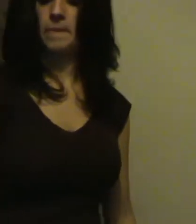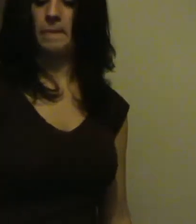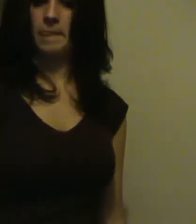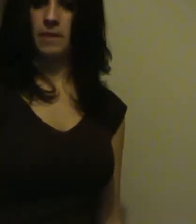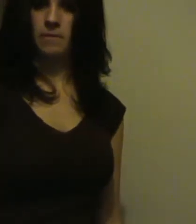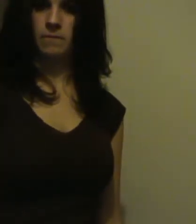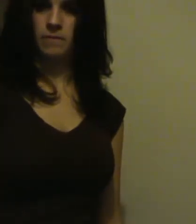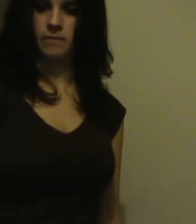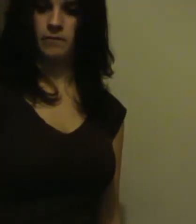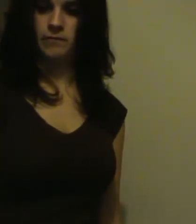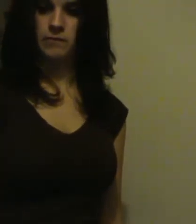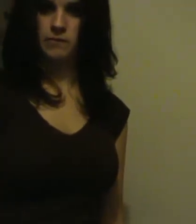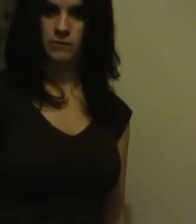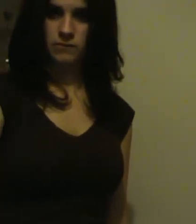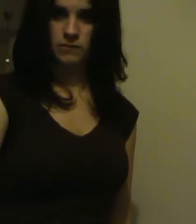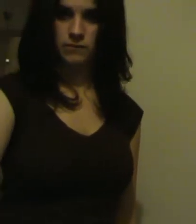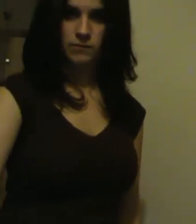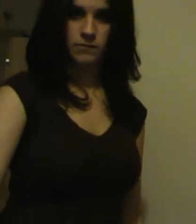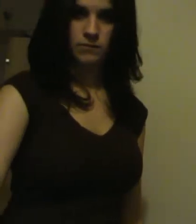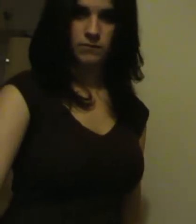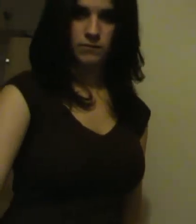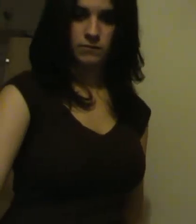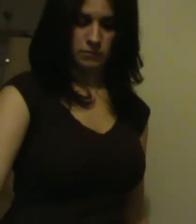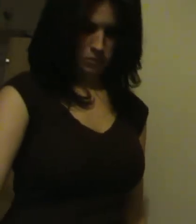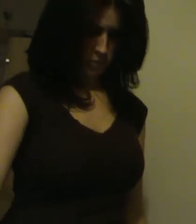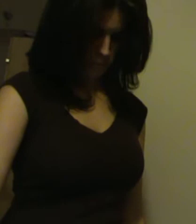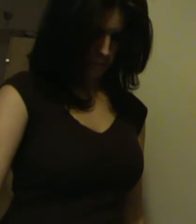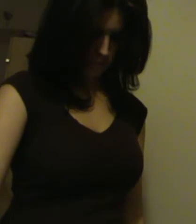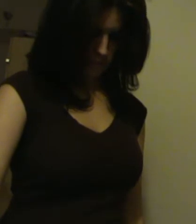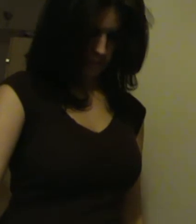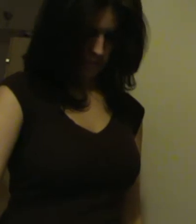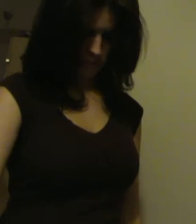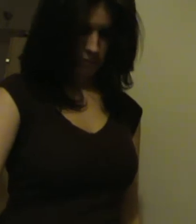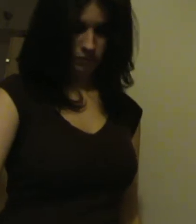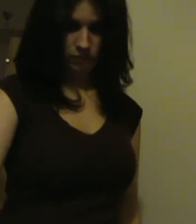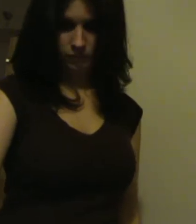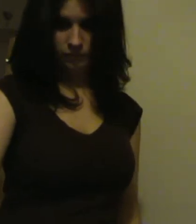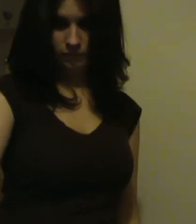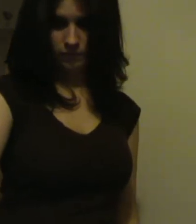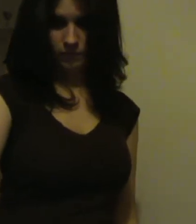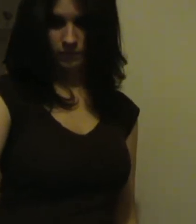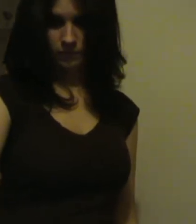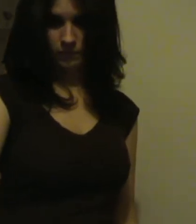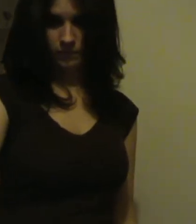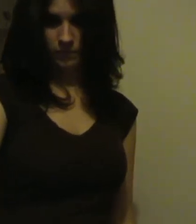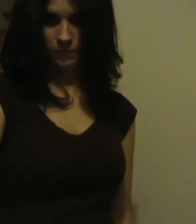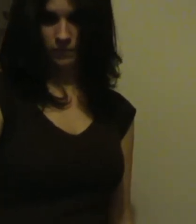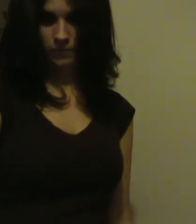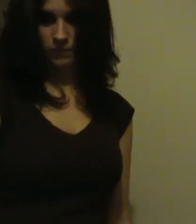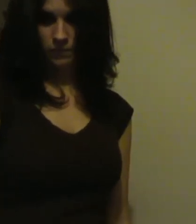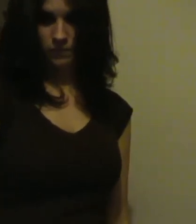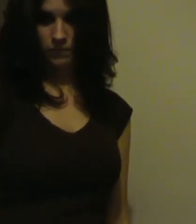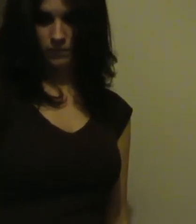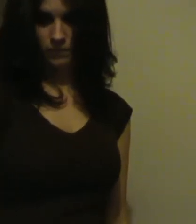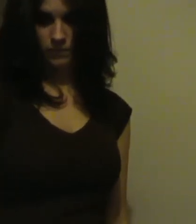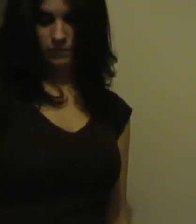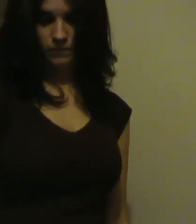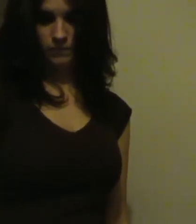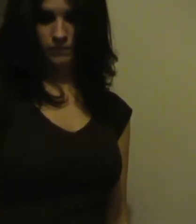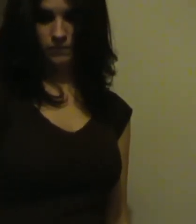you'll notice I have two different napkins here. One of them is larger than the other. The smaller napkin is the luncheon napkin, and the larger napkin is